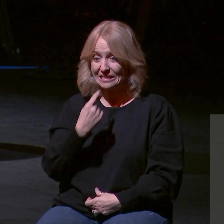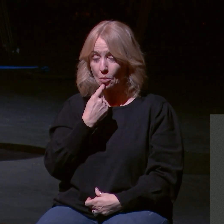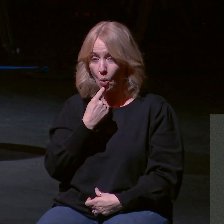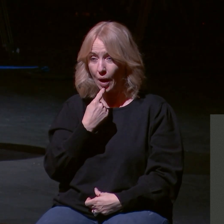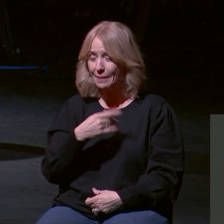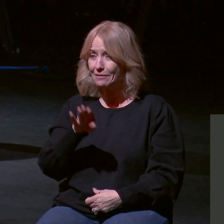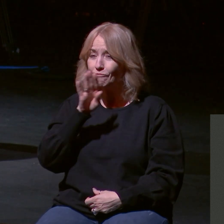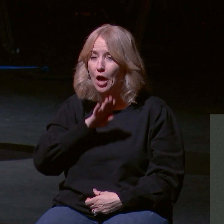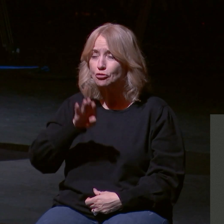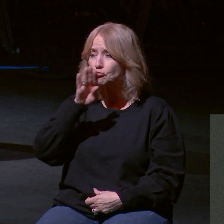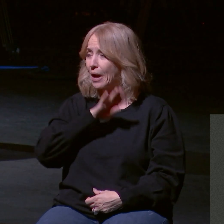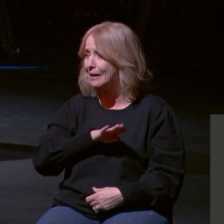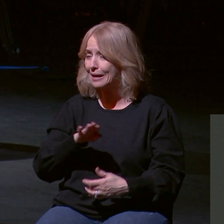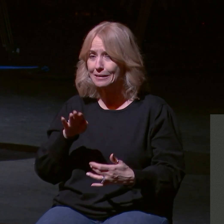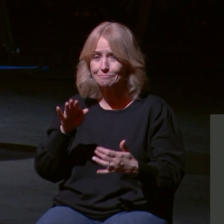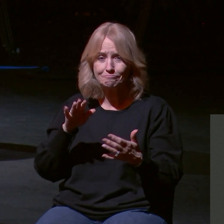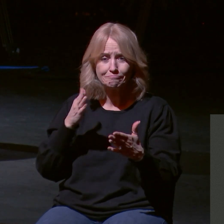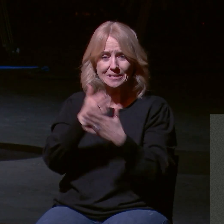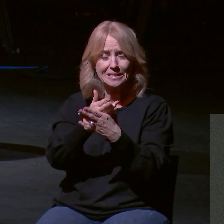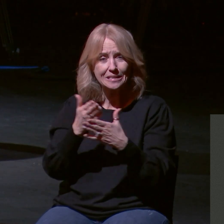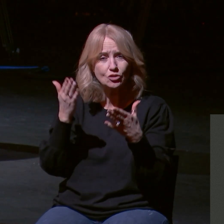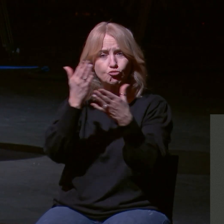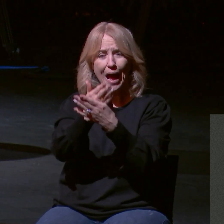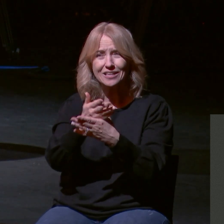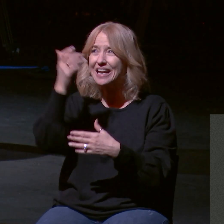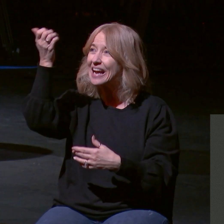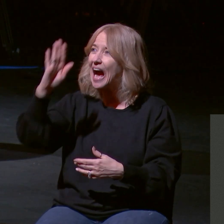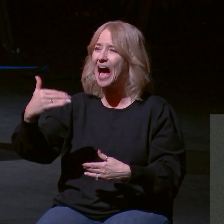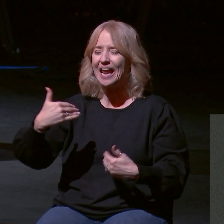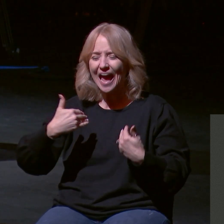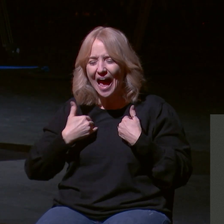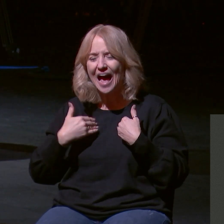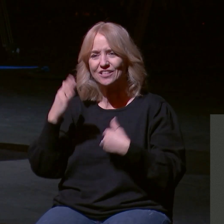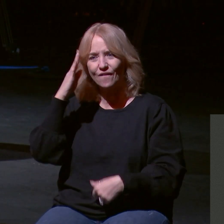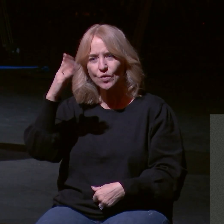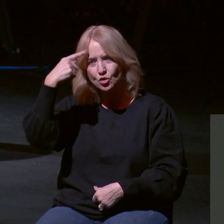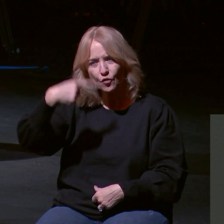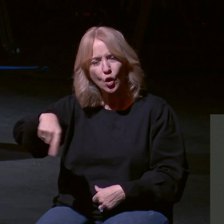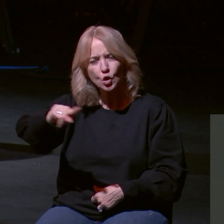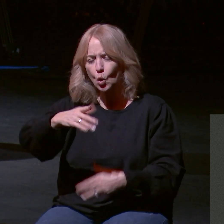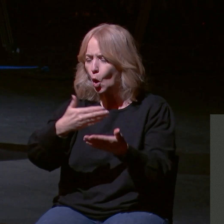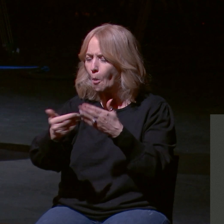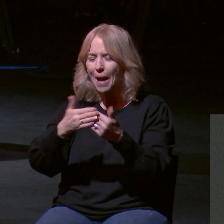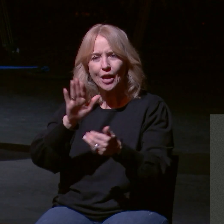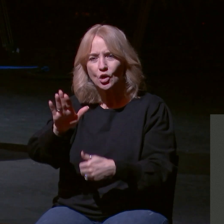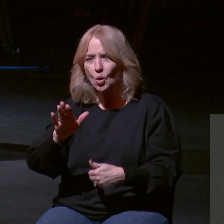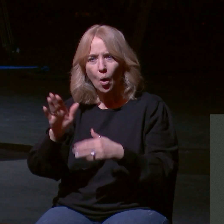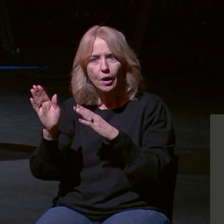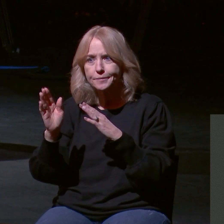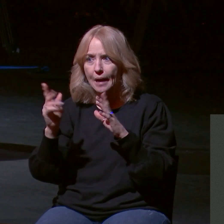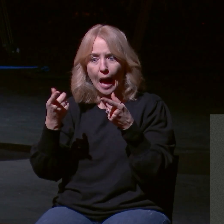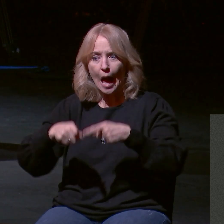has a future for us despite our present distractions. Truth is, God gives us hope even through the disappointments